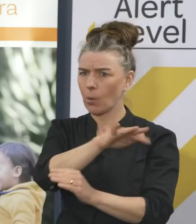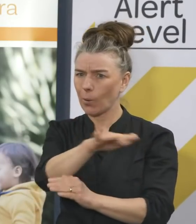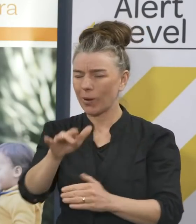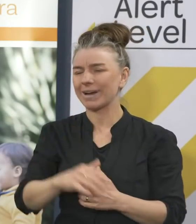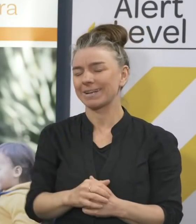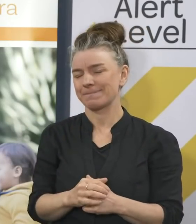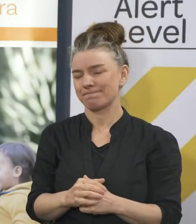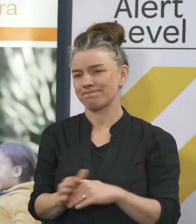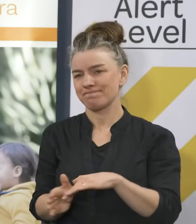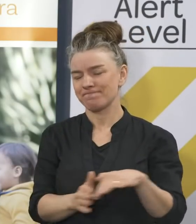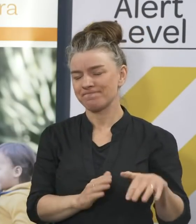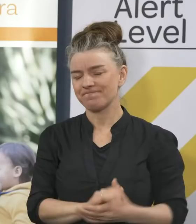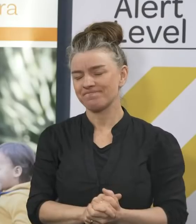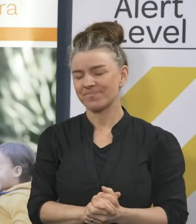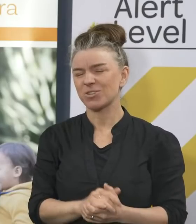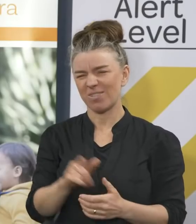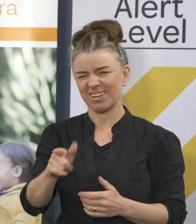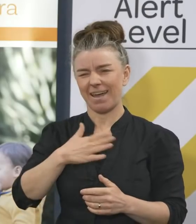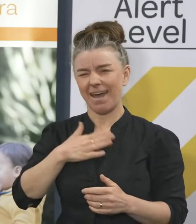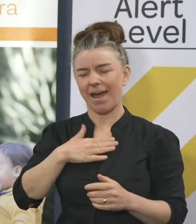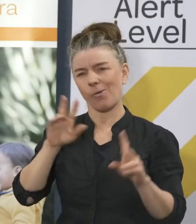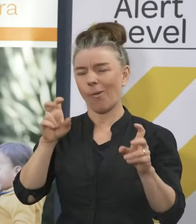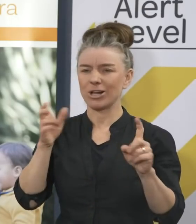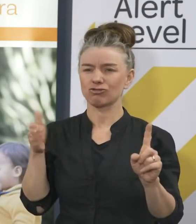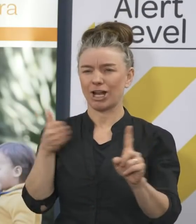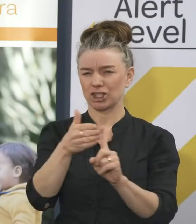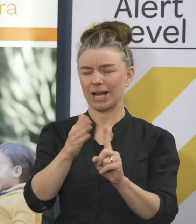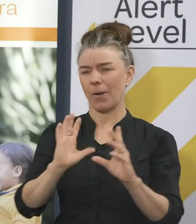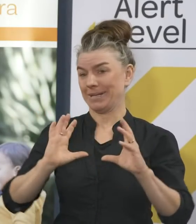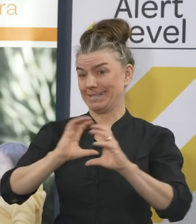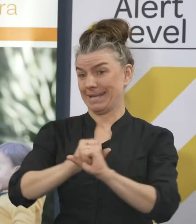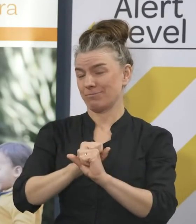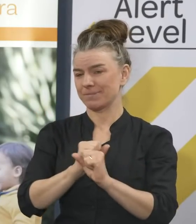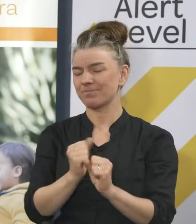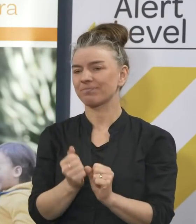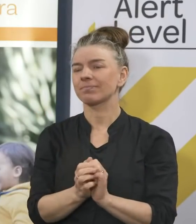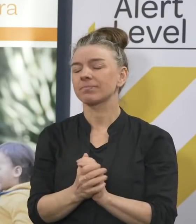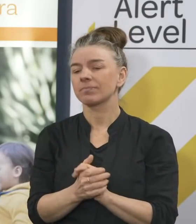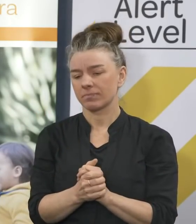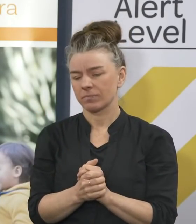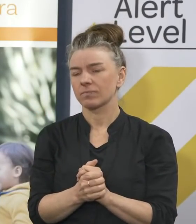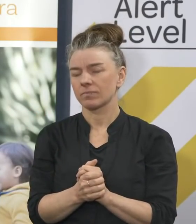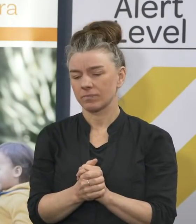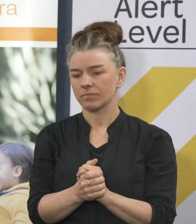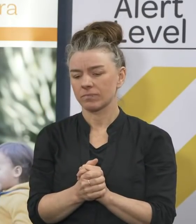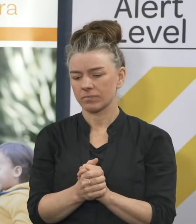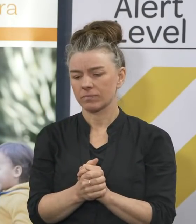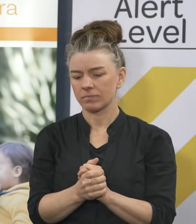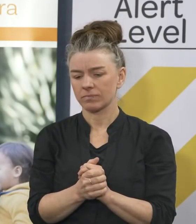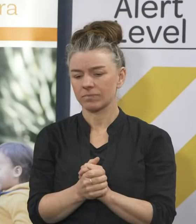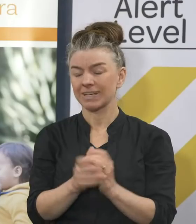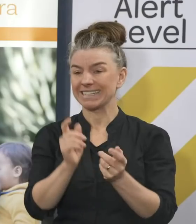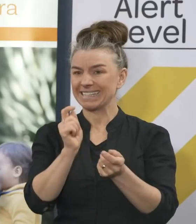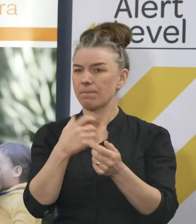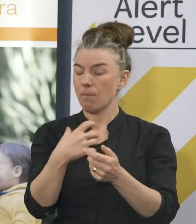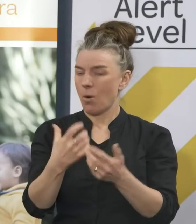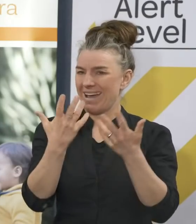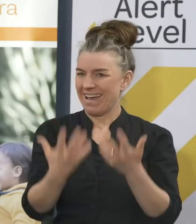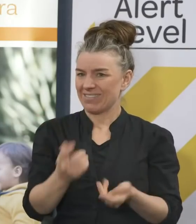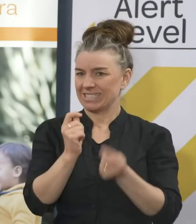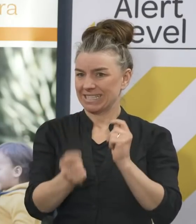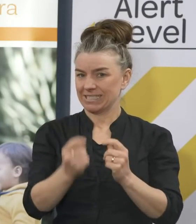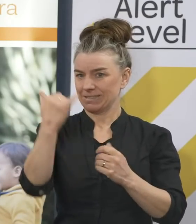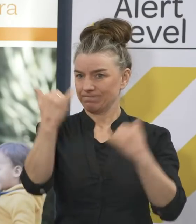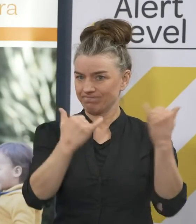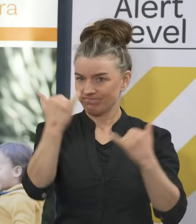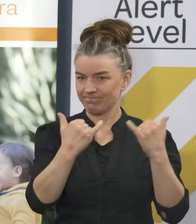So just the testing strategy, again, in summary, the addition of that quite extensive testing at or around the border and